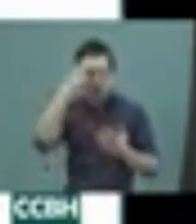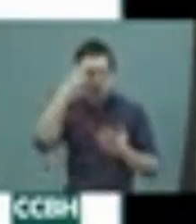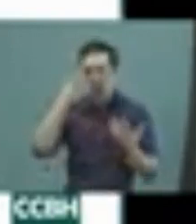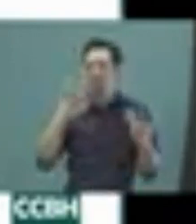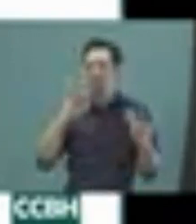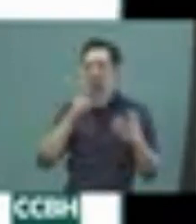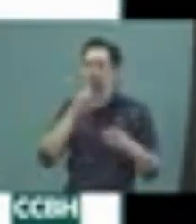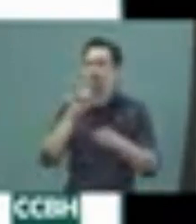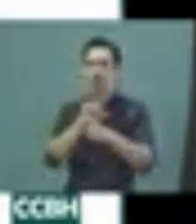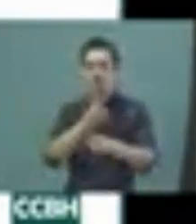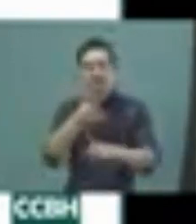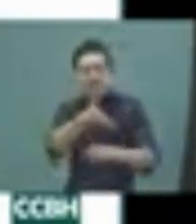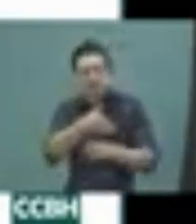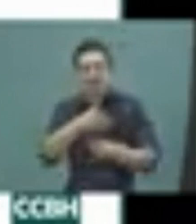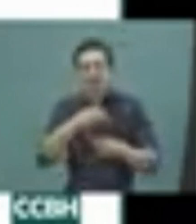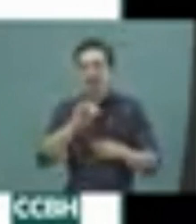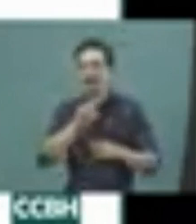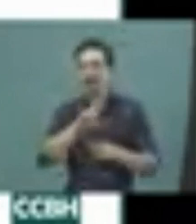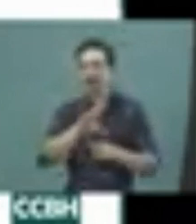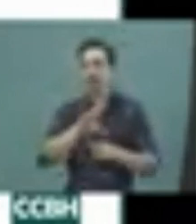collect those data.